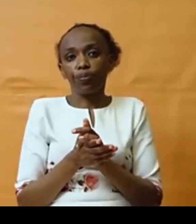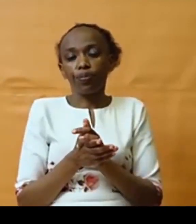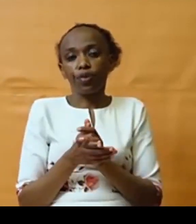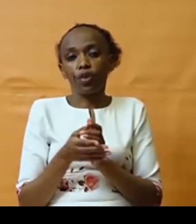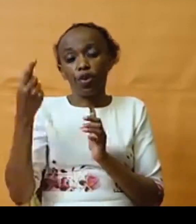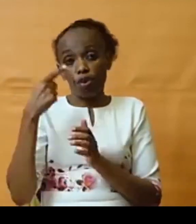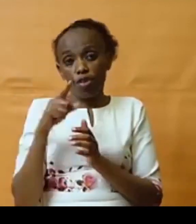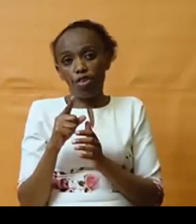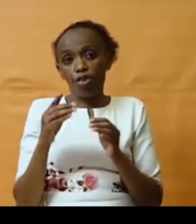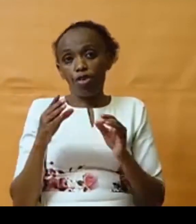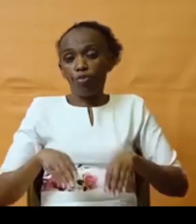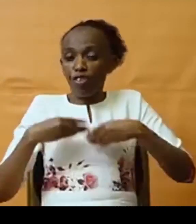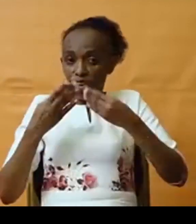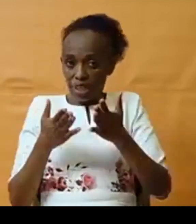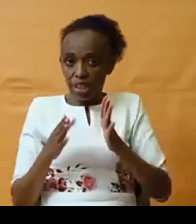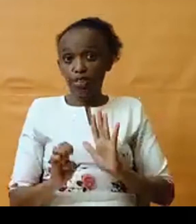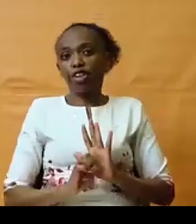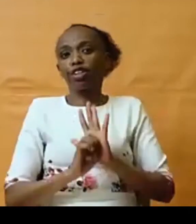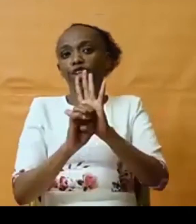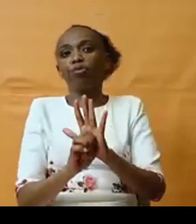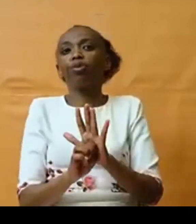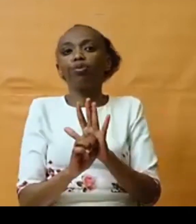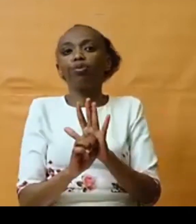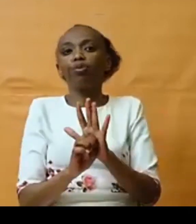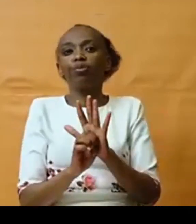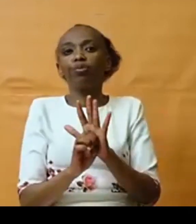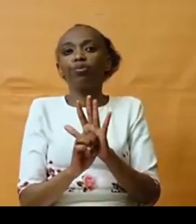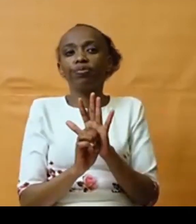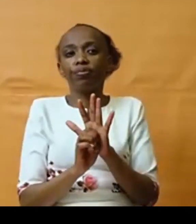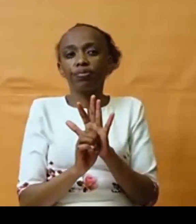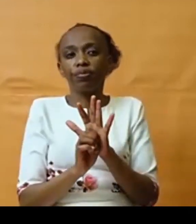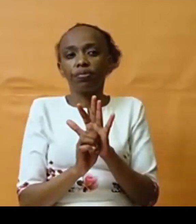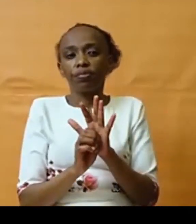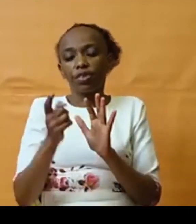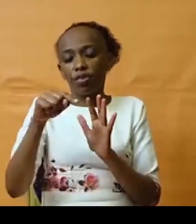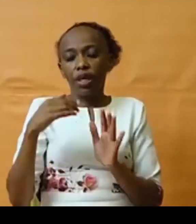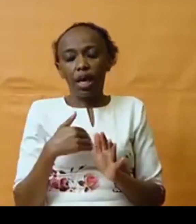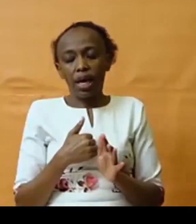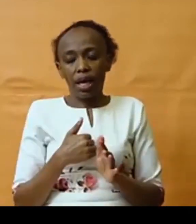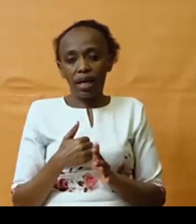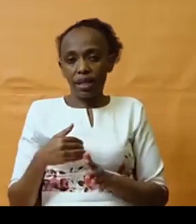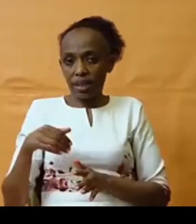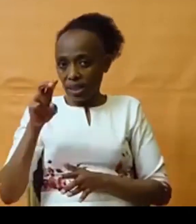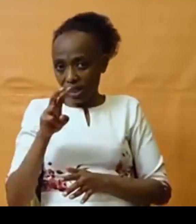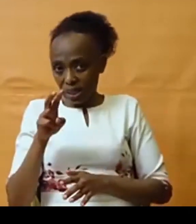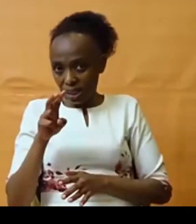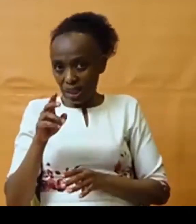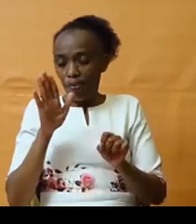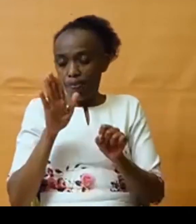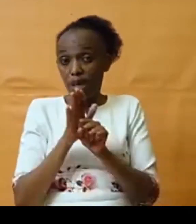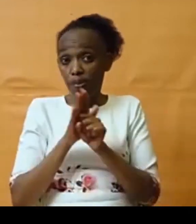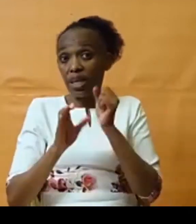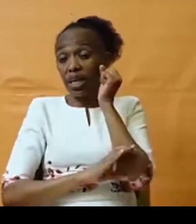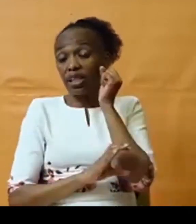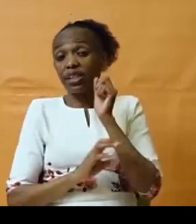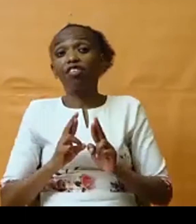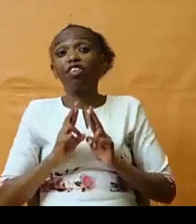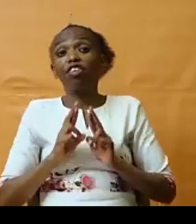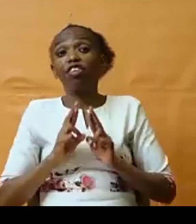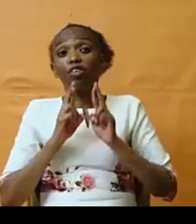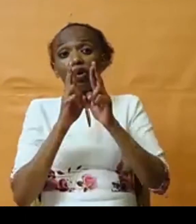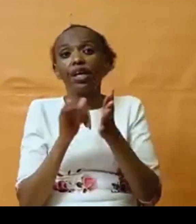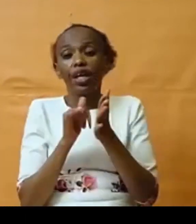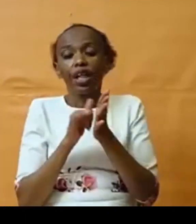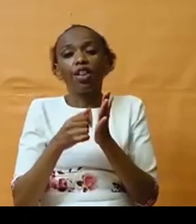for credit providers. For instance, we are seeing, or at least many countries have reported, that